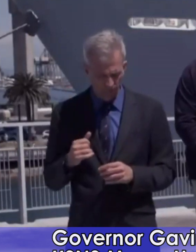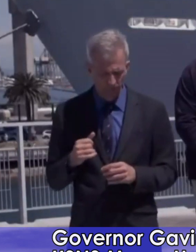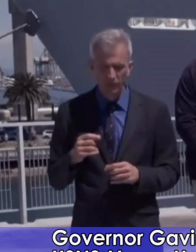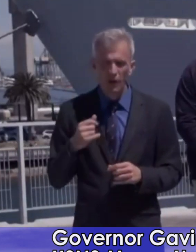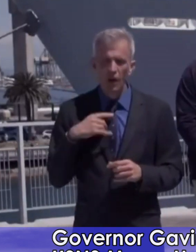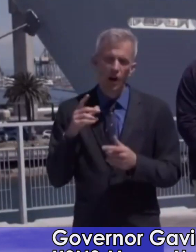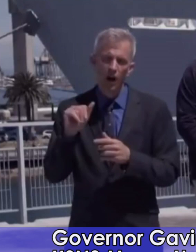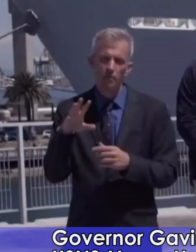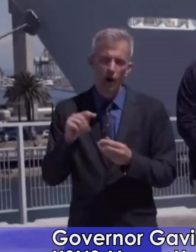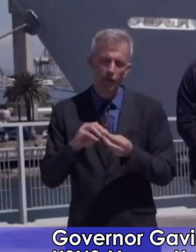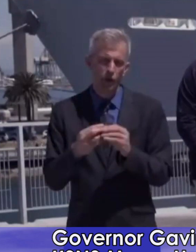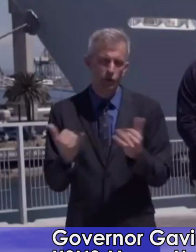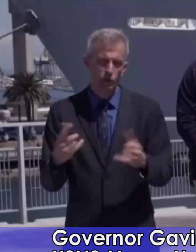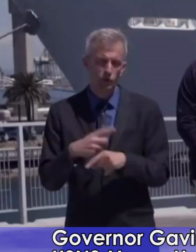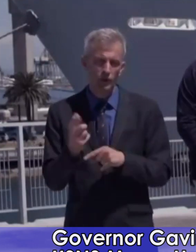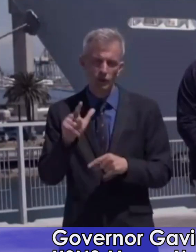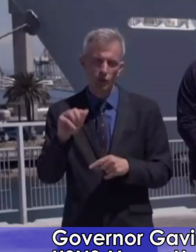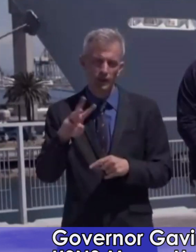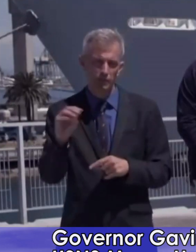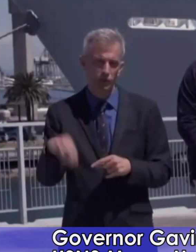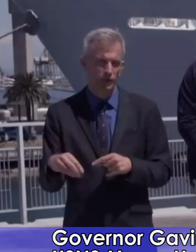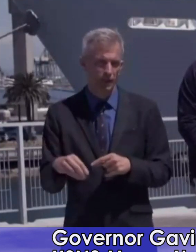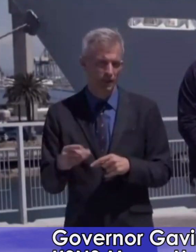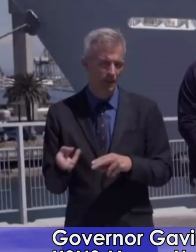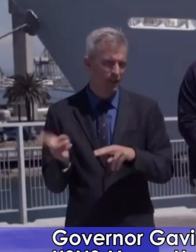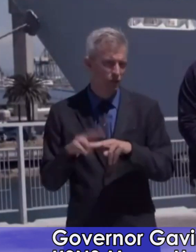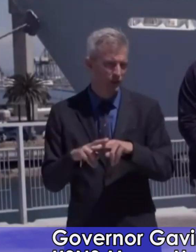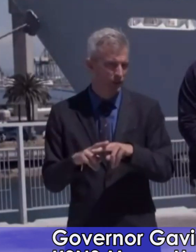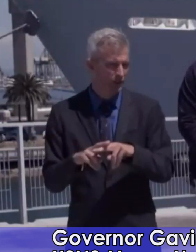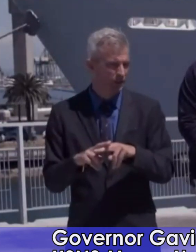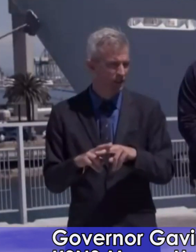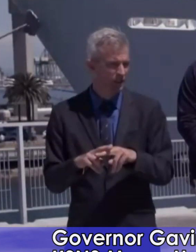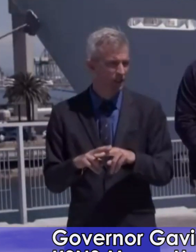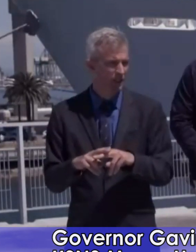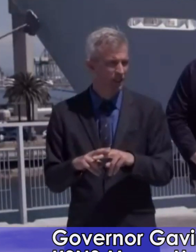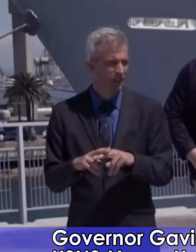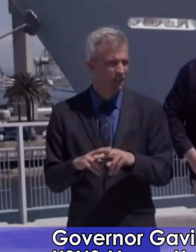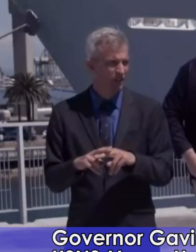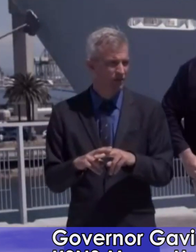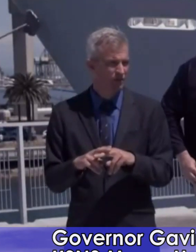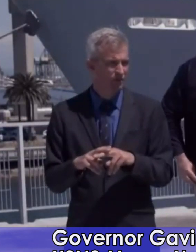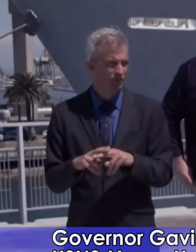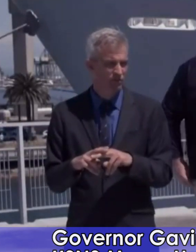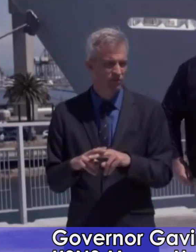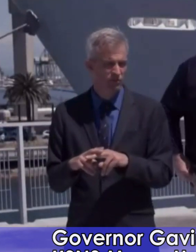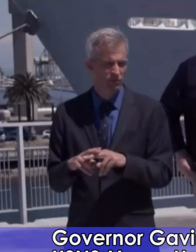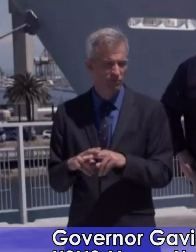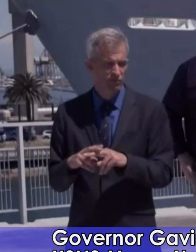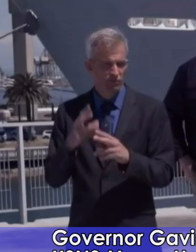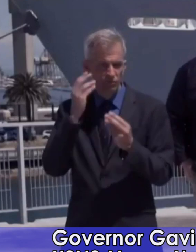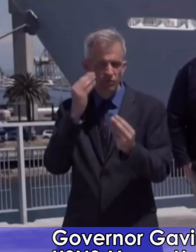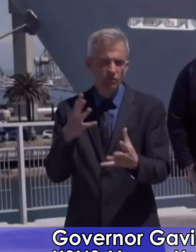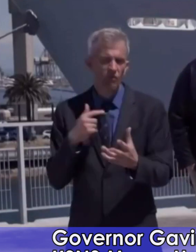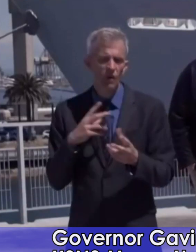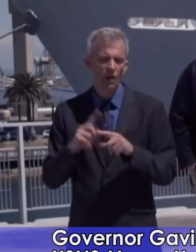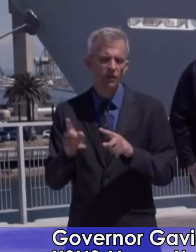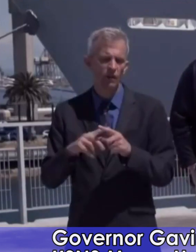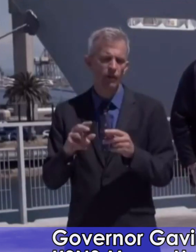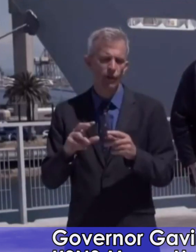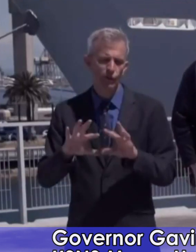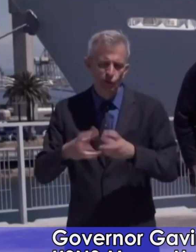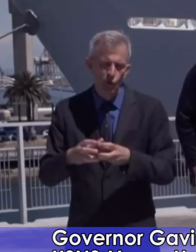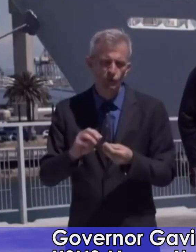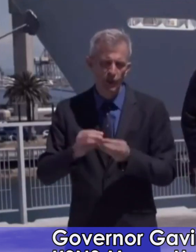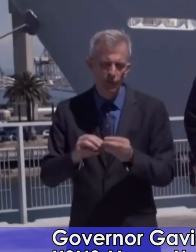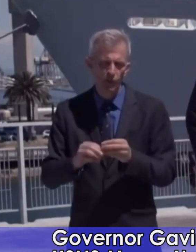regarding the numbers today, 26% increase. And I should note, there are different sets of numbers that come out. Some people track